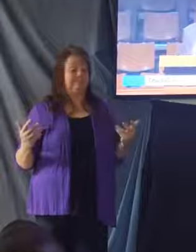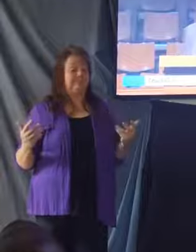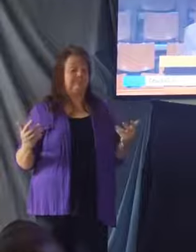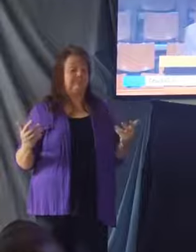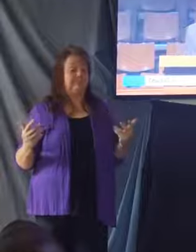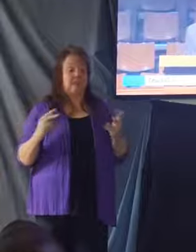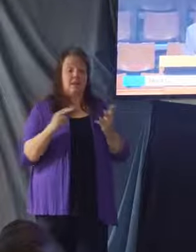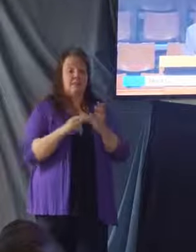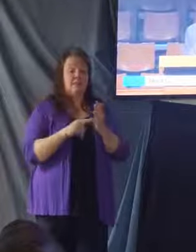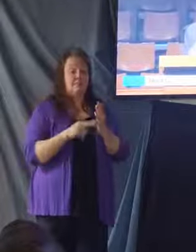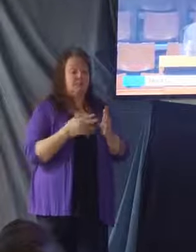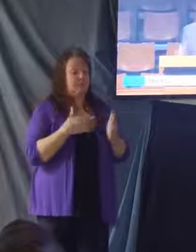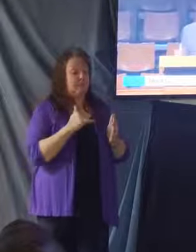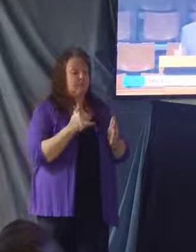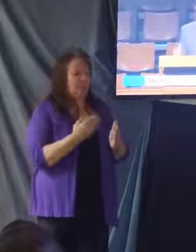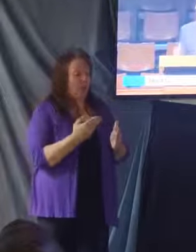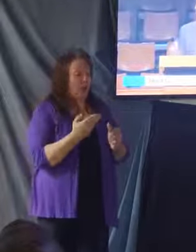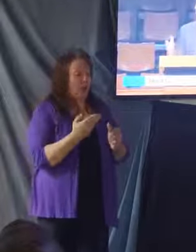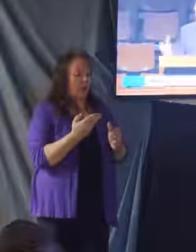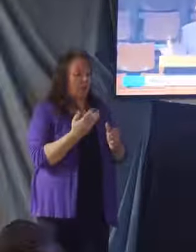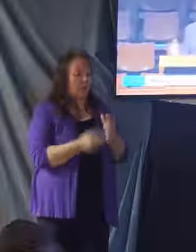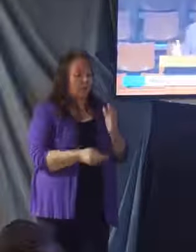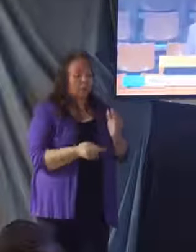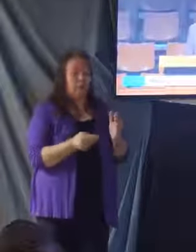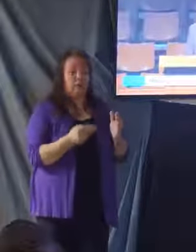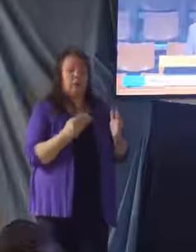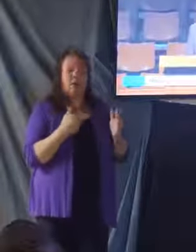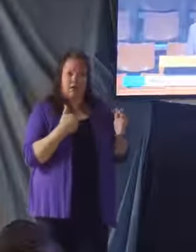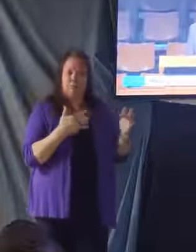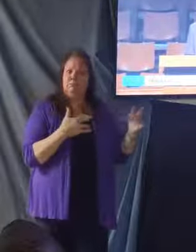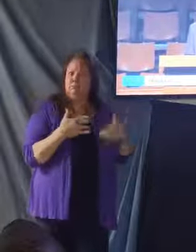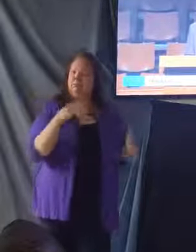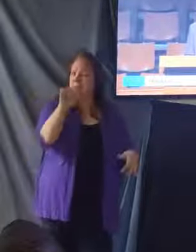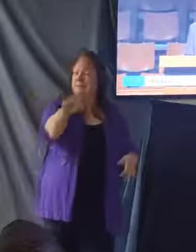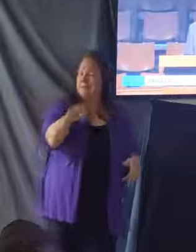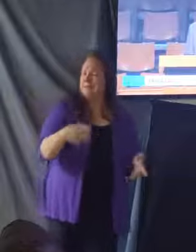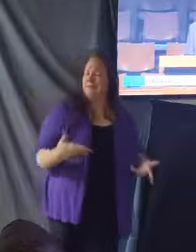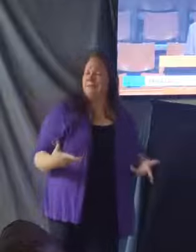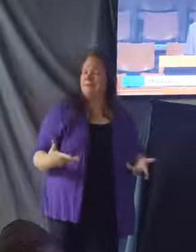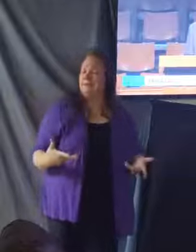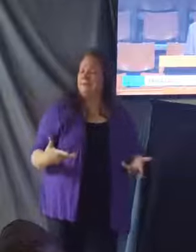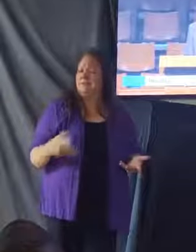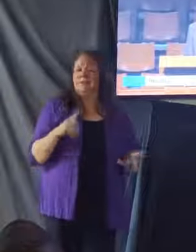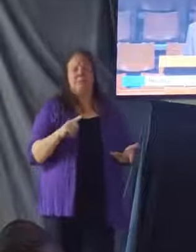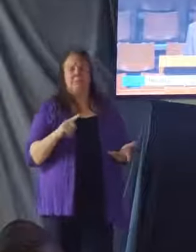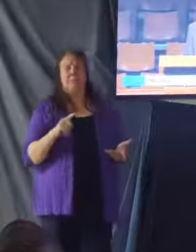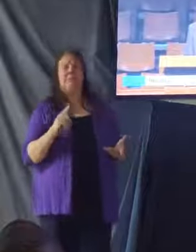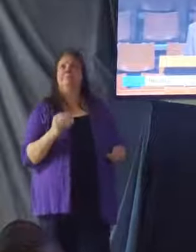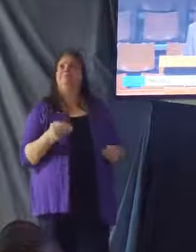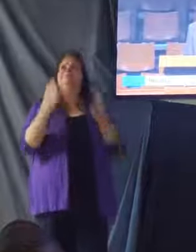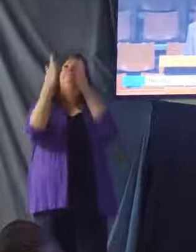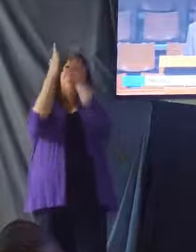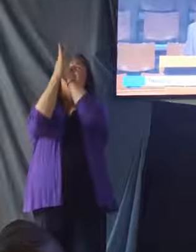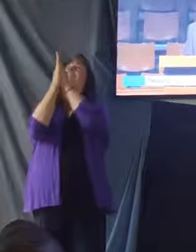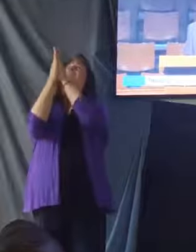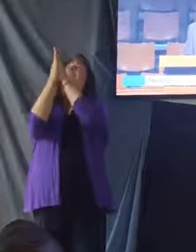Doesn't mean if I've lost my job, I don't have concerns, but I take it to the Lord in